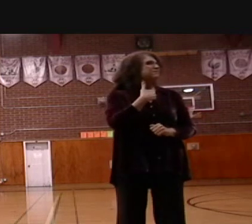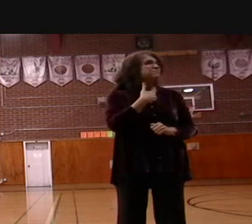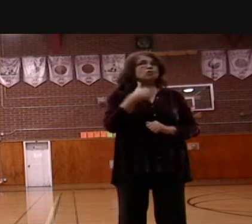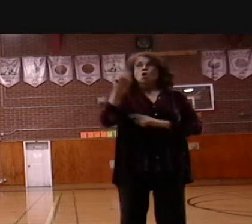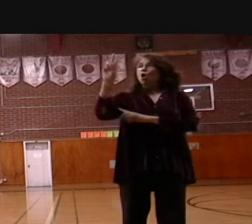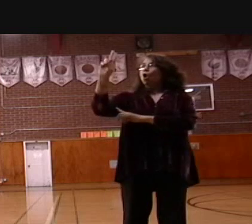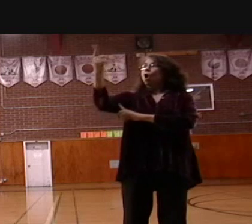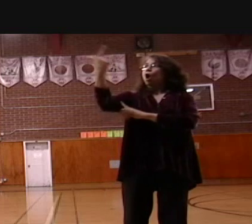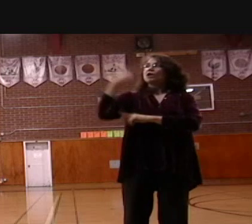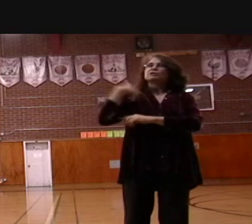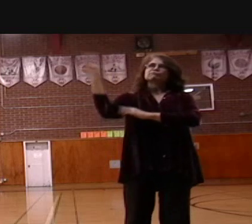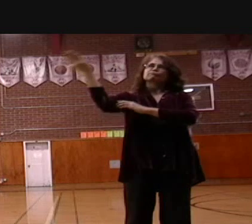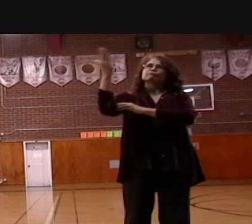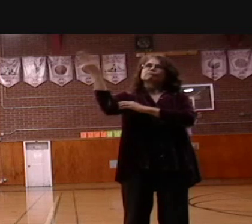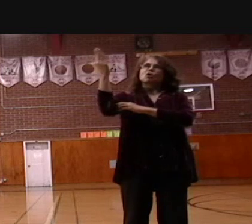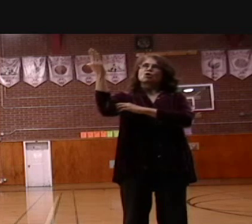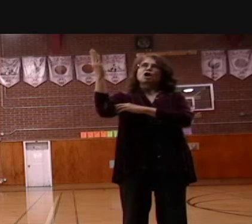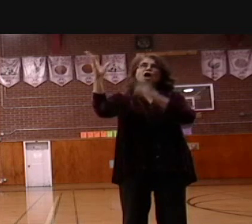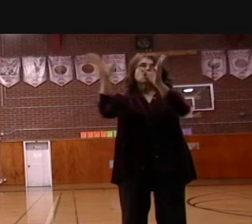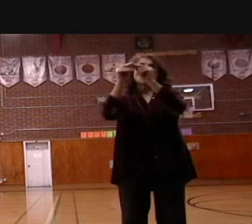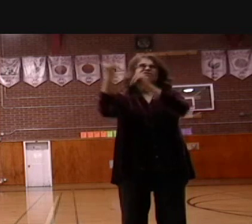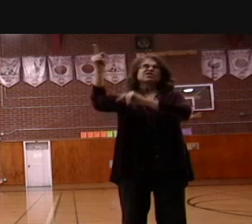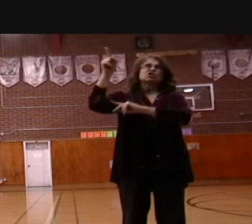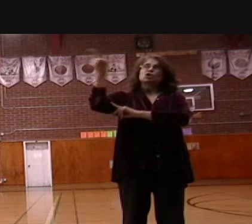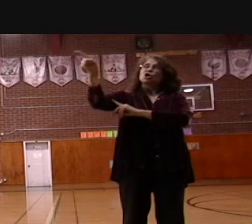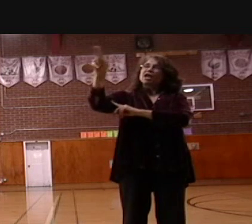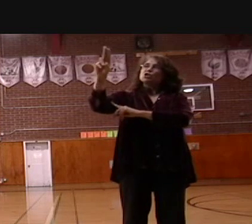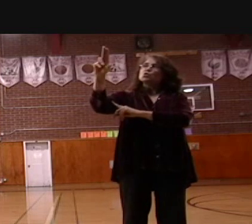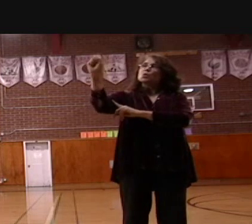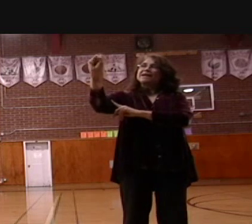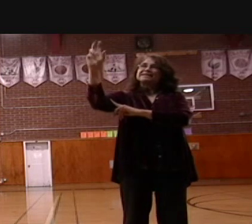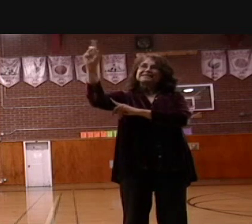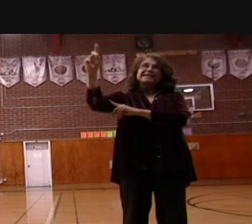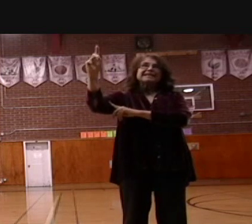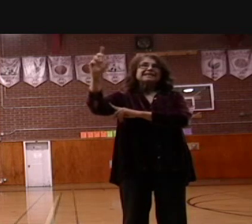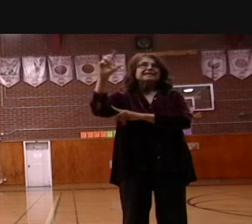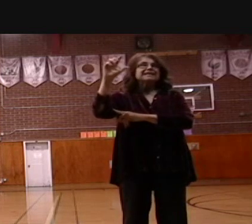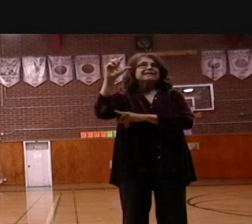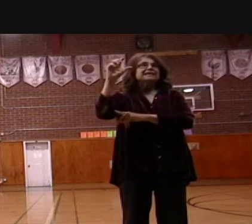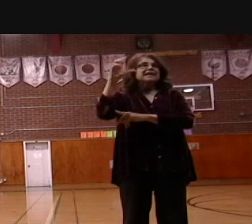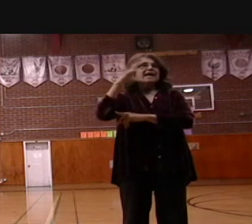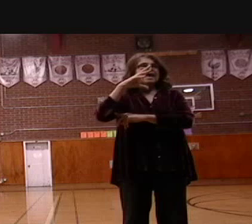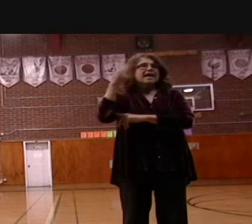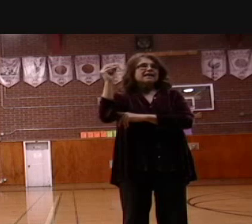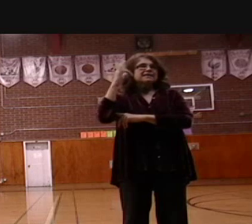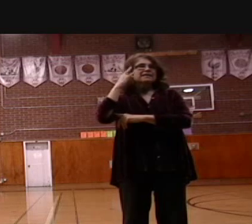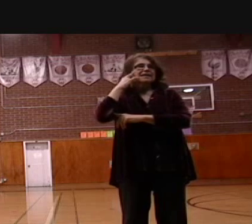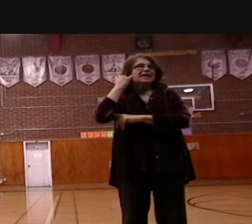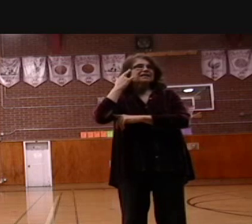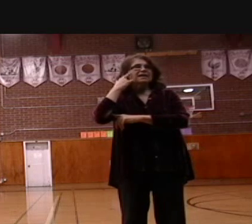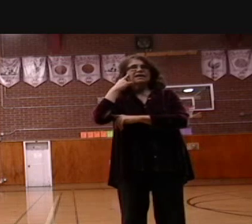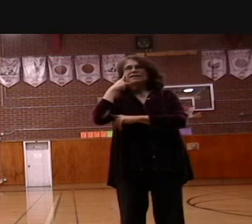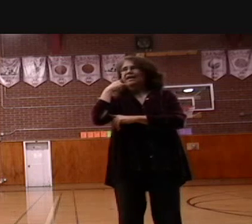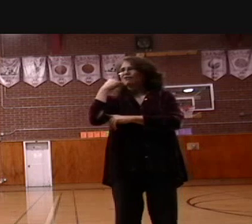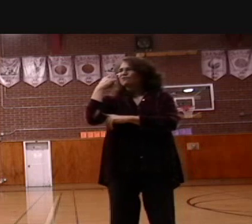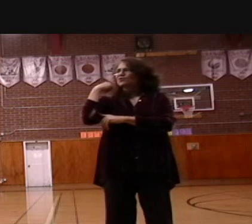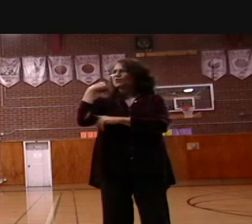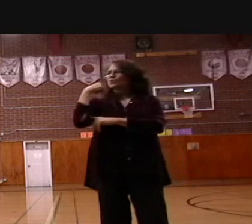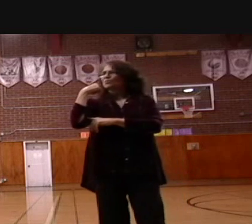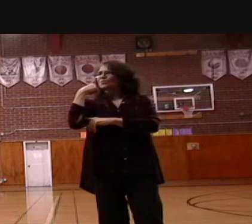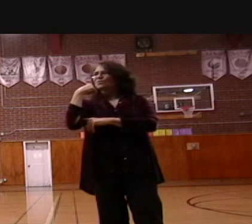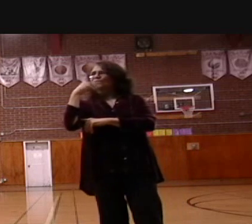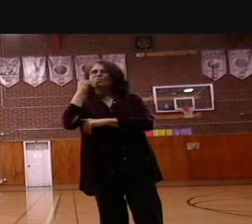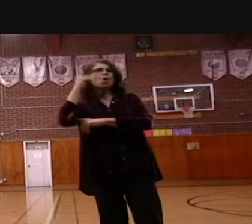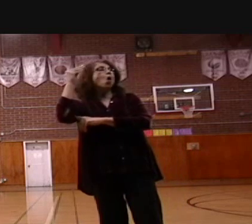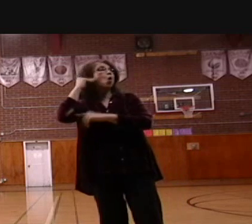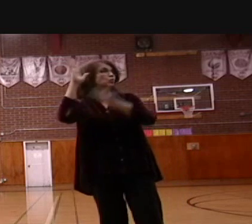at a conference in USD and San Diego and also at the California Homeschool Network Expo. Is that in the California